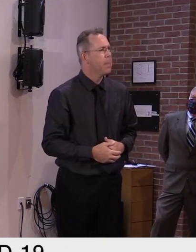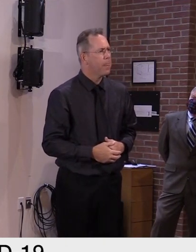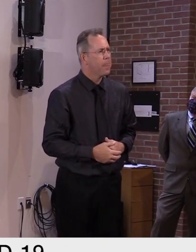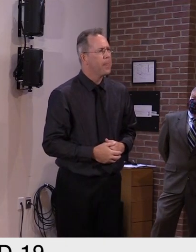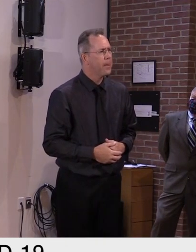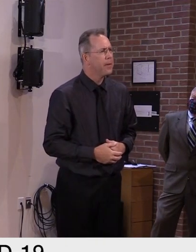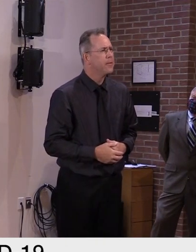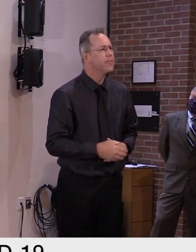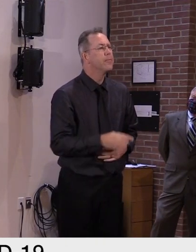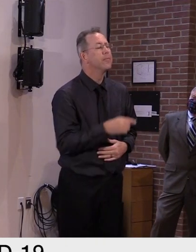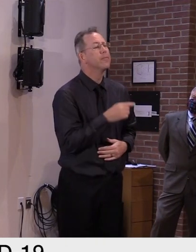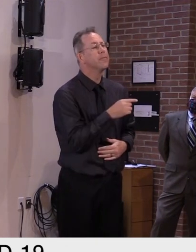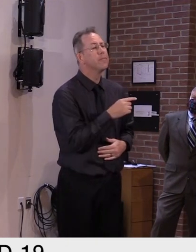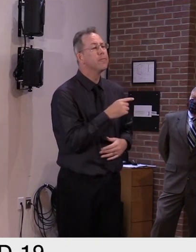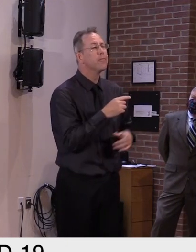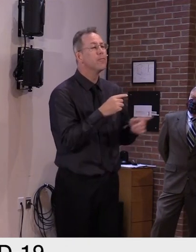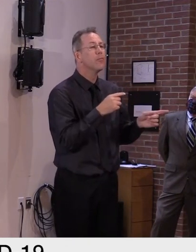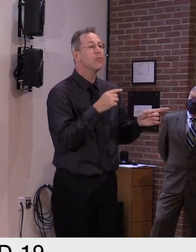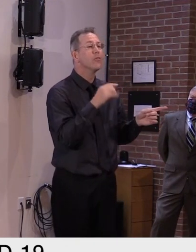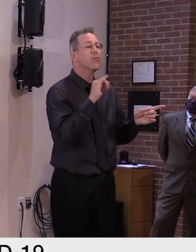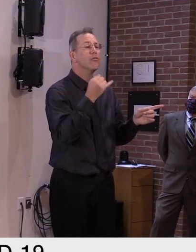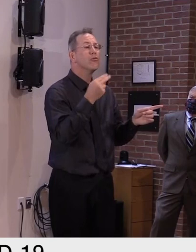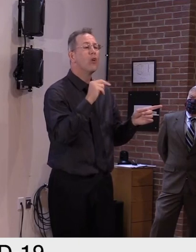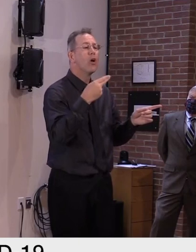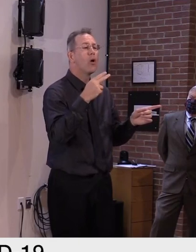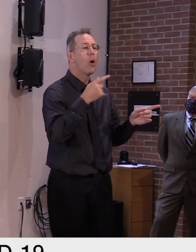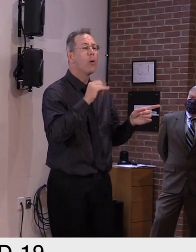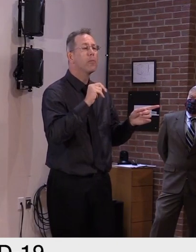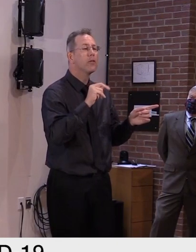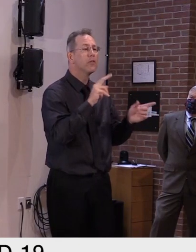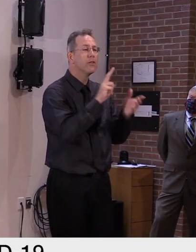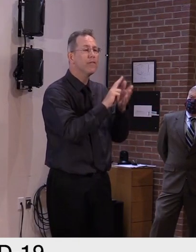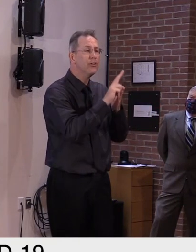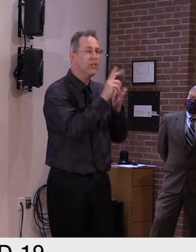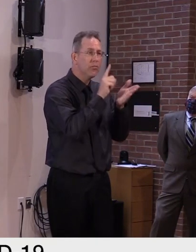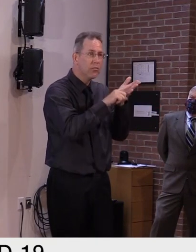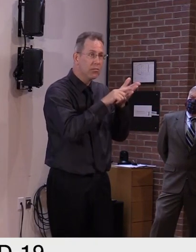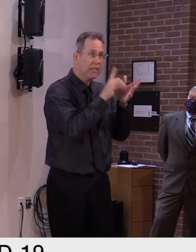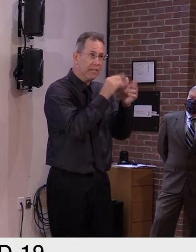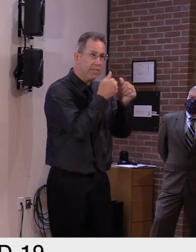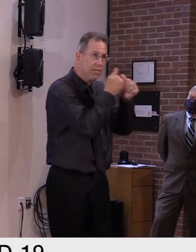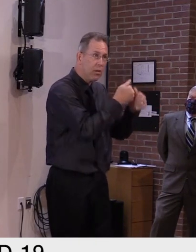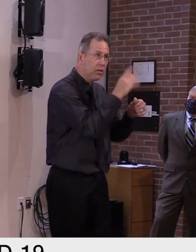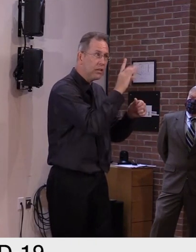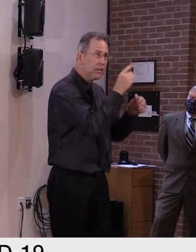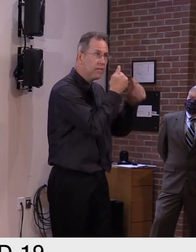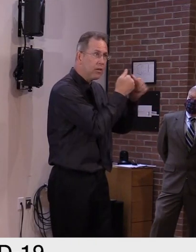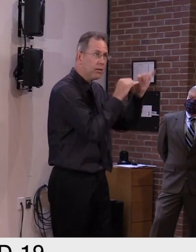then those numbers we have found to be reliable and verifiable.